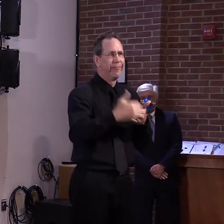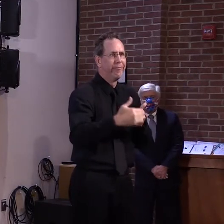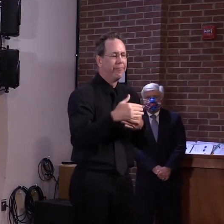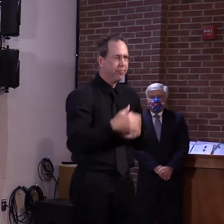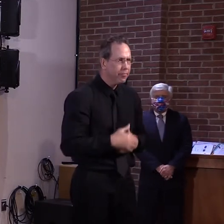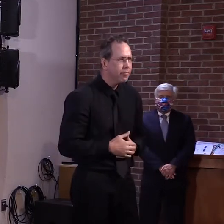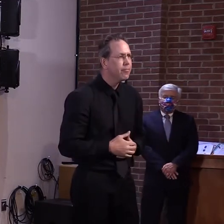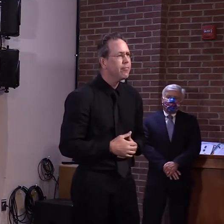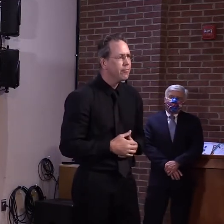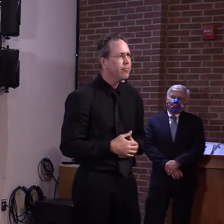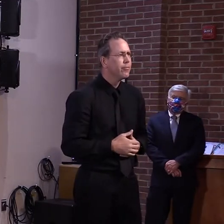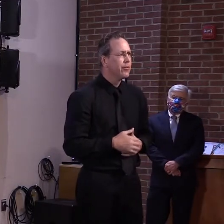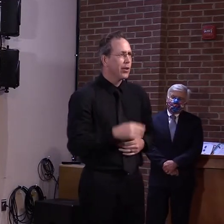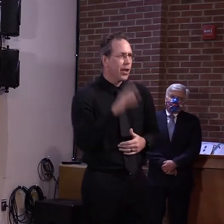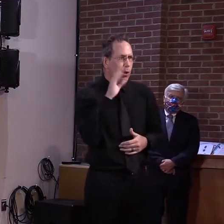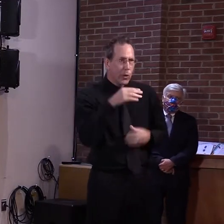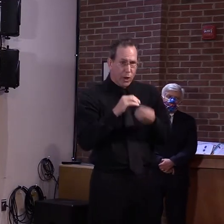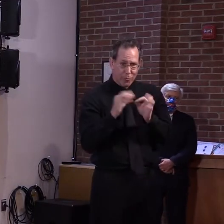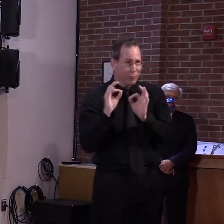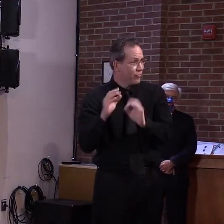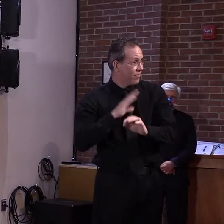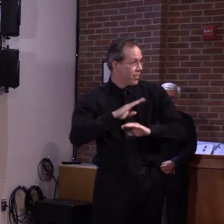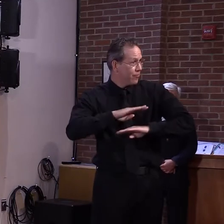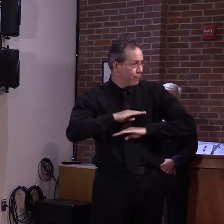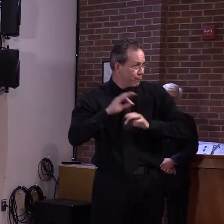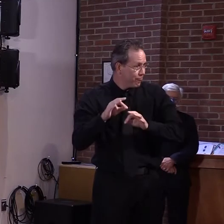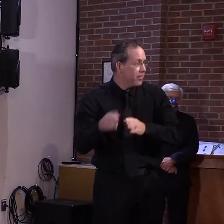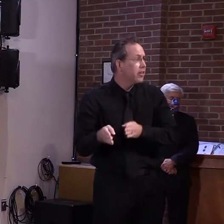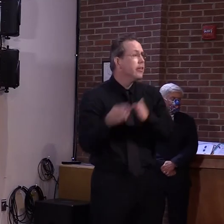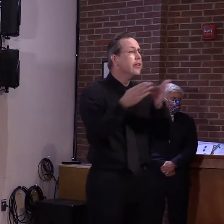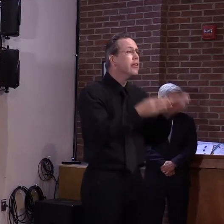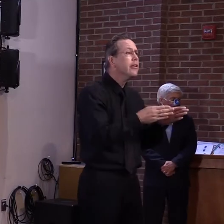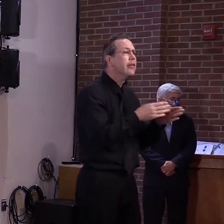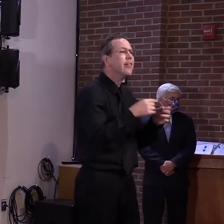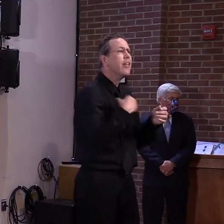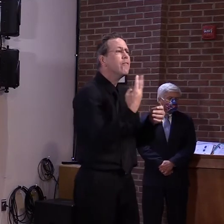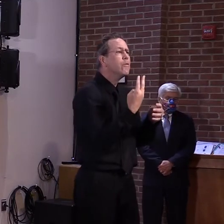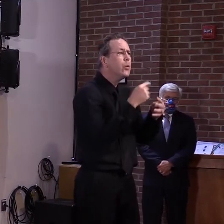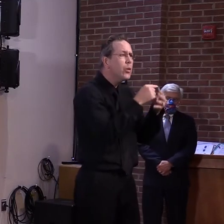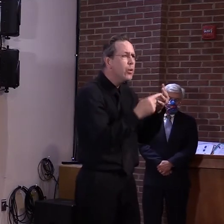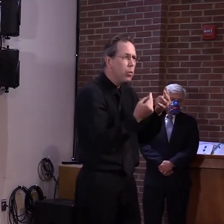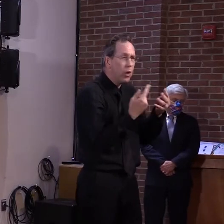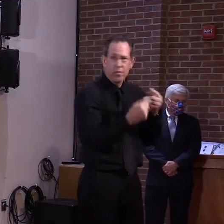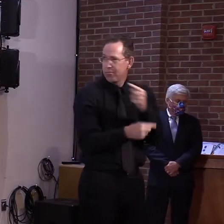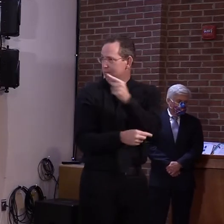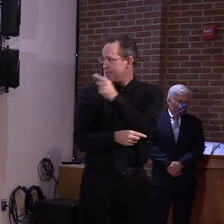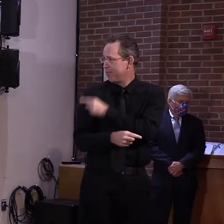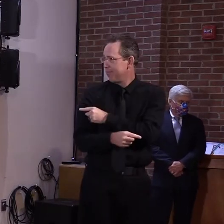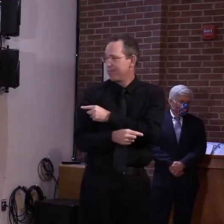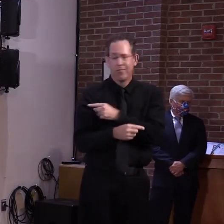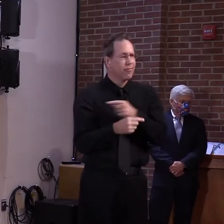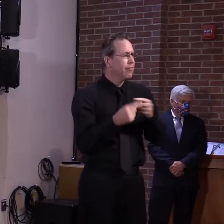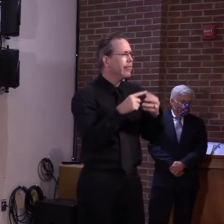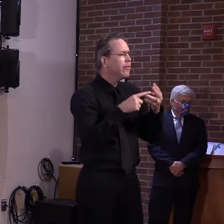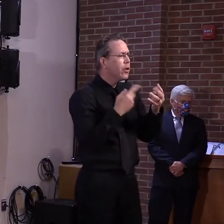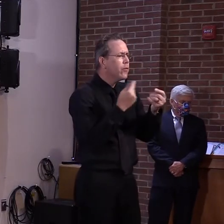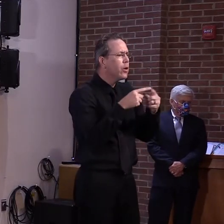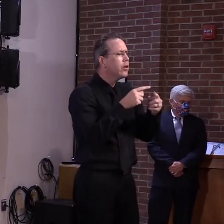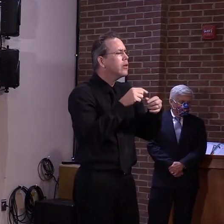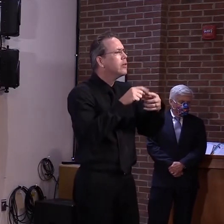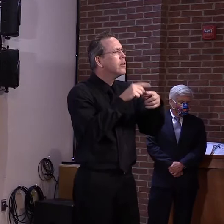that's not surprising that these four metrics continue to trend well also. We see syndromic surveillance at a very low level. These are